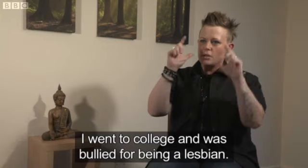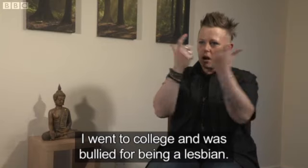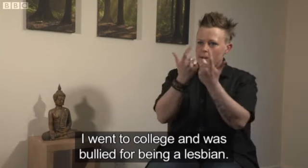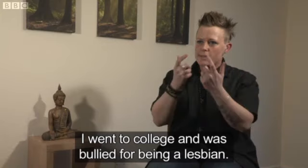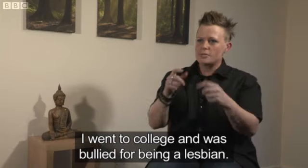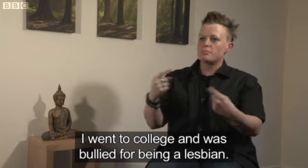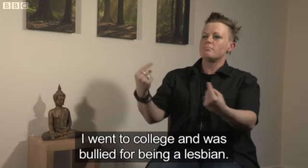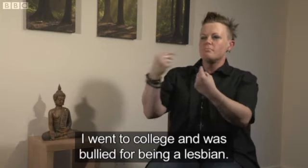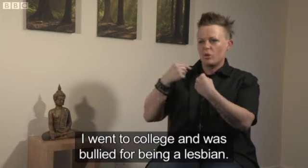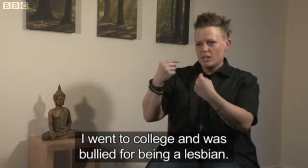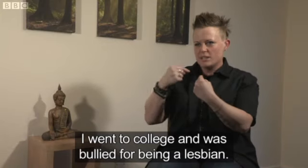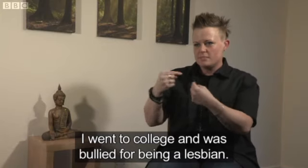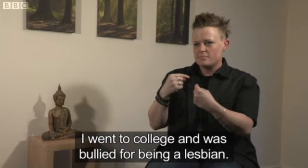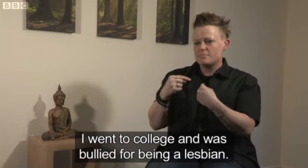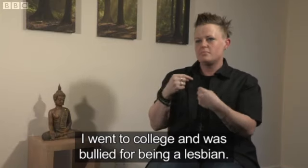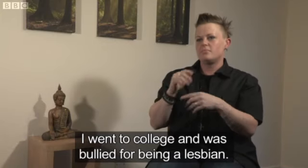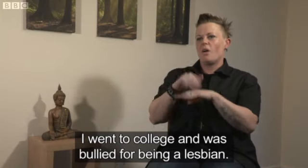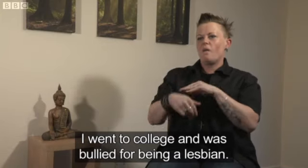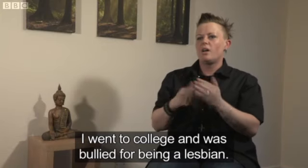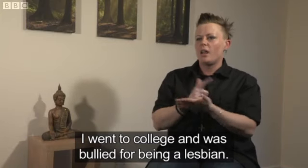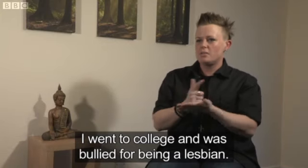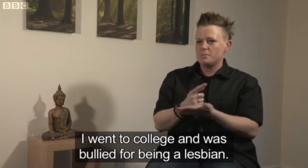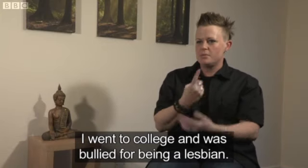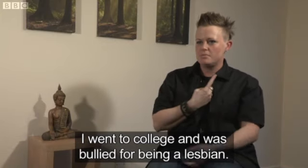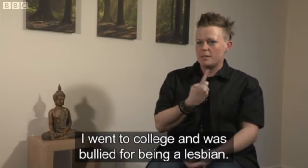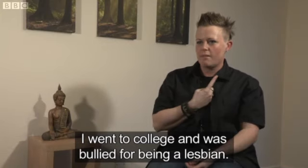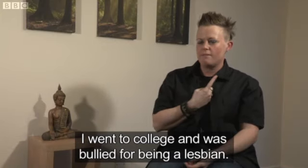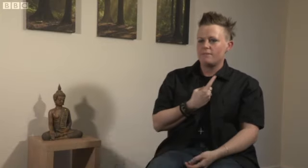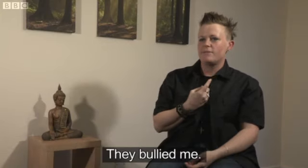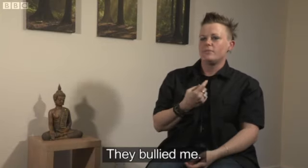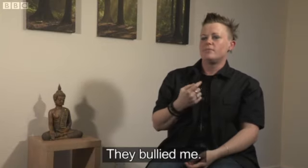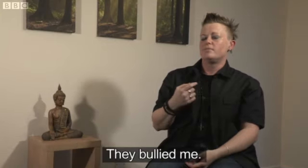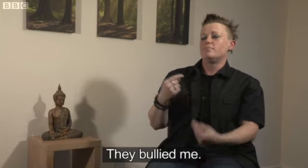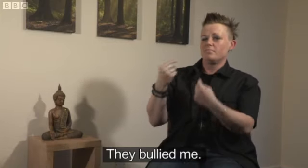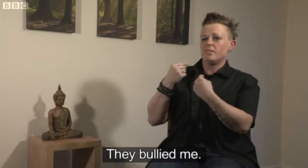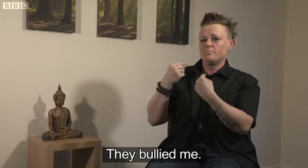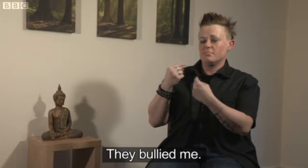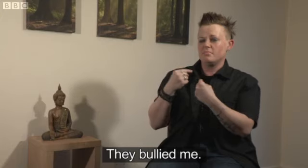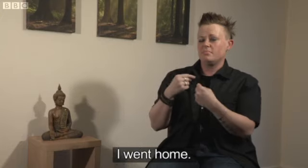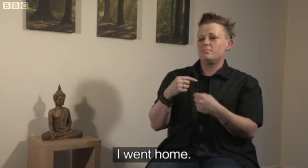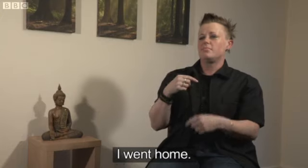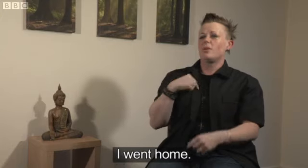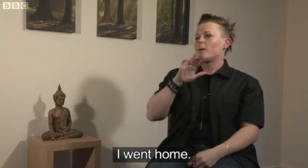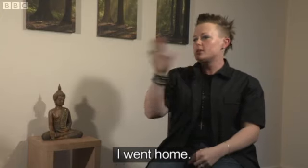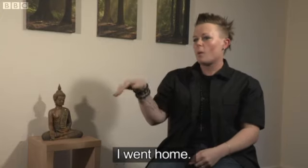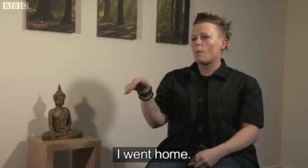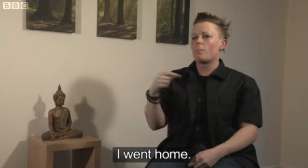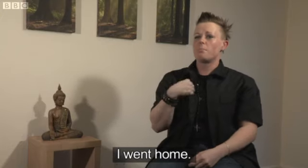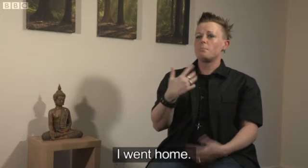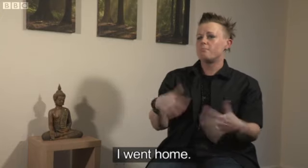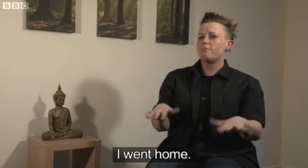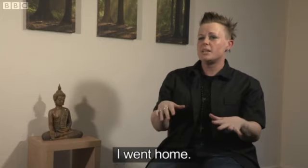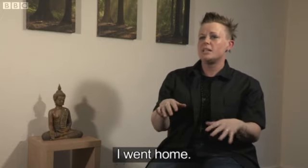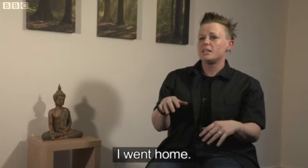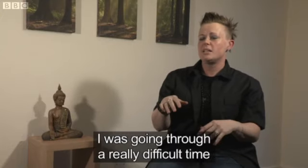I went to college and was bullied for being a lesbian. They bullied me. I went home. I was going